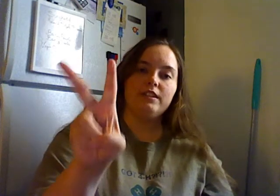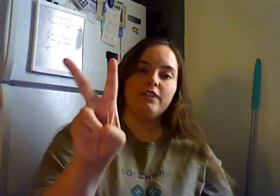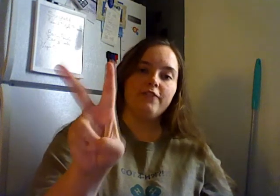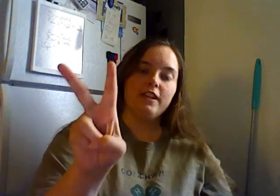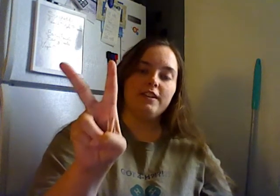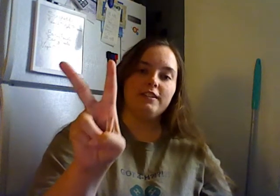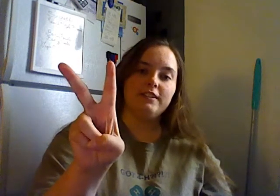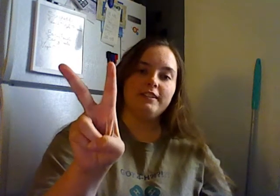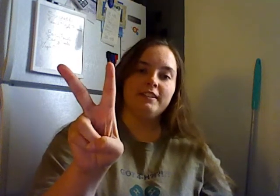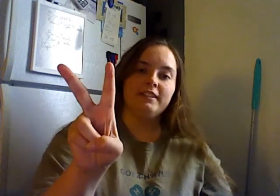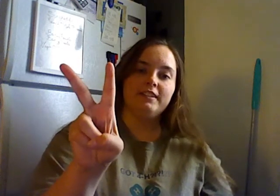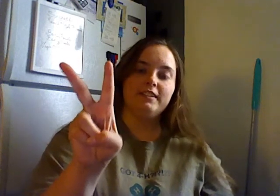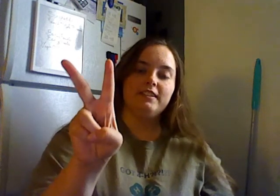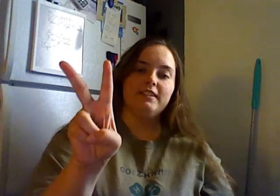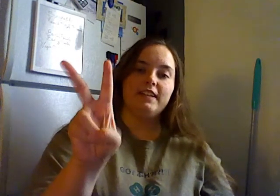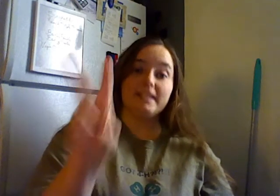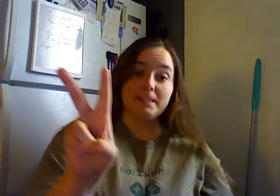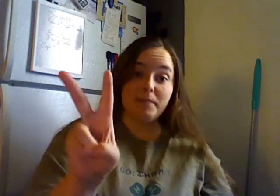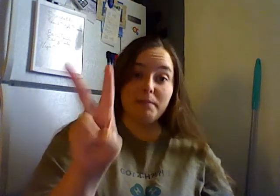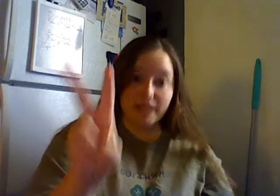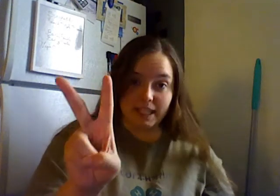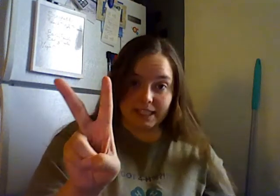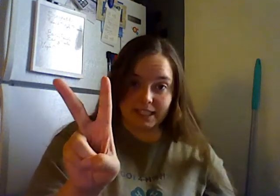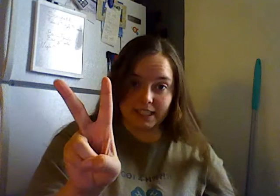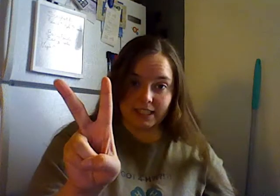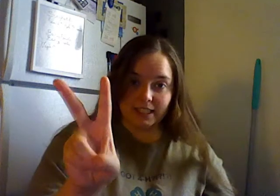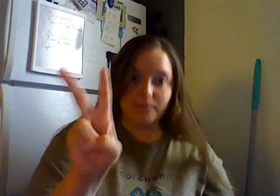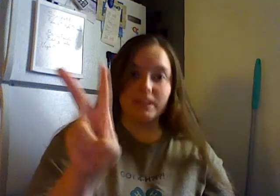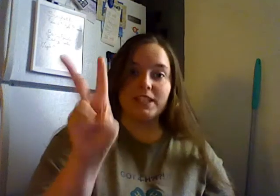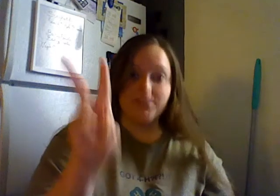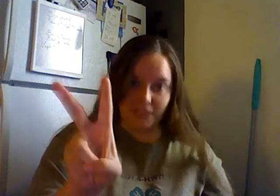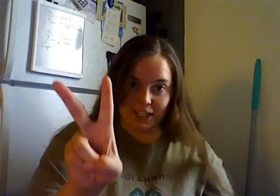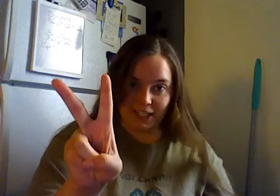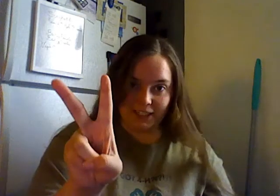V. It doesn't mean peace, it means V.